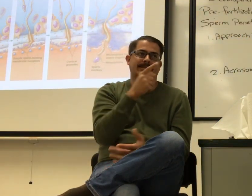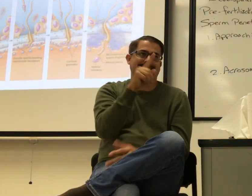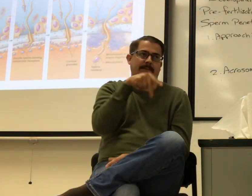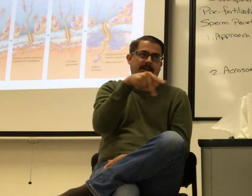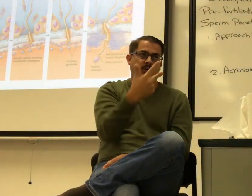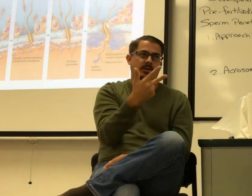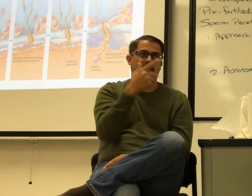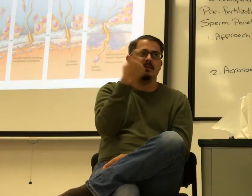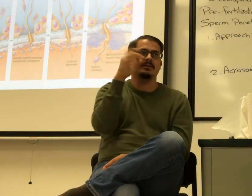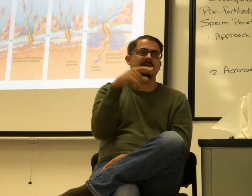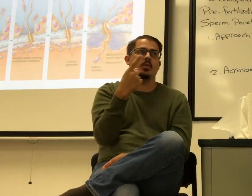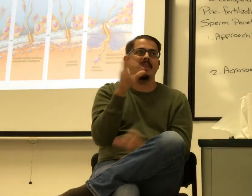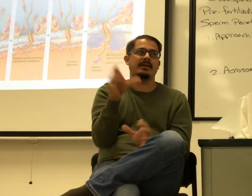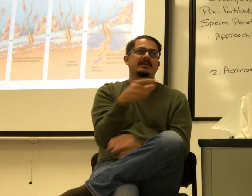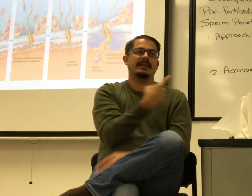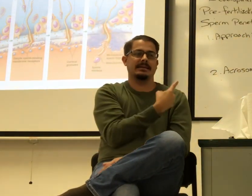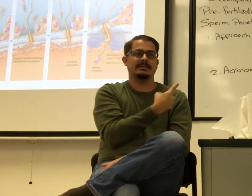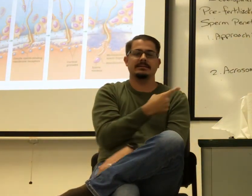one that does this.